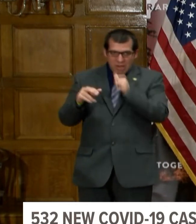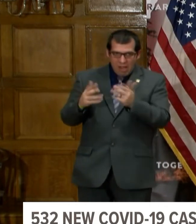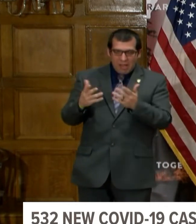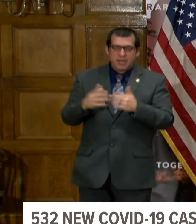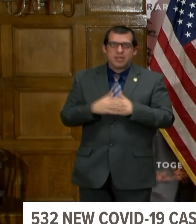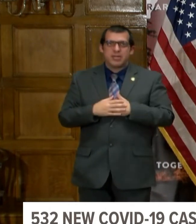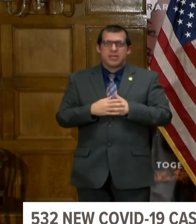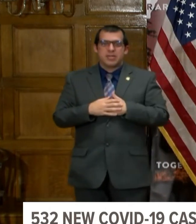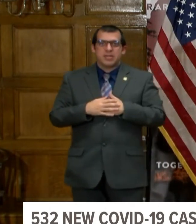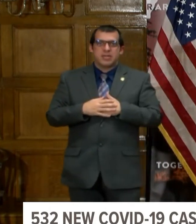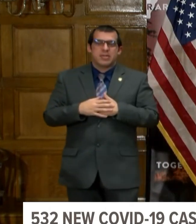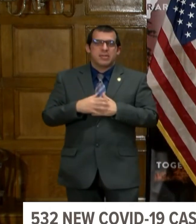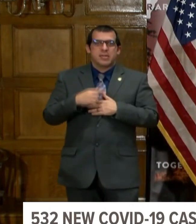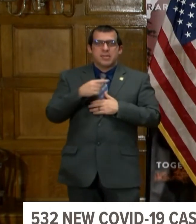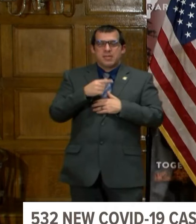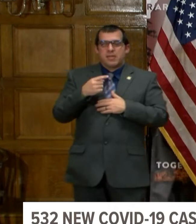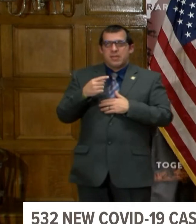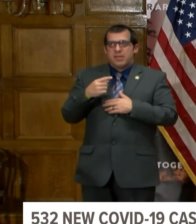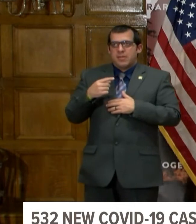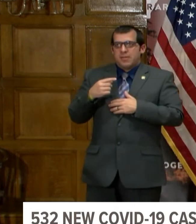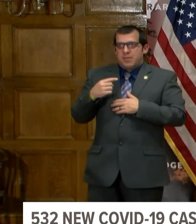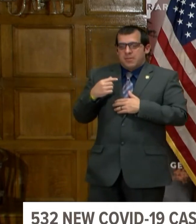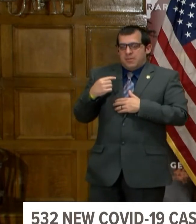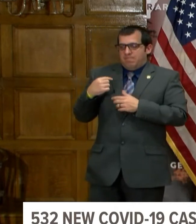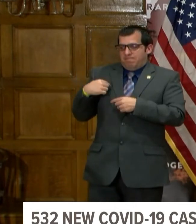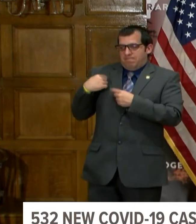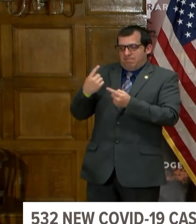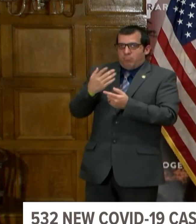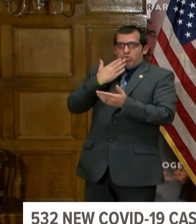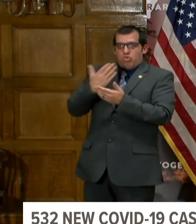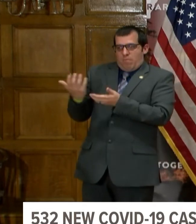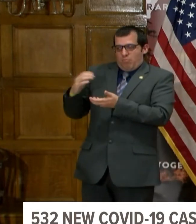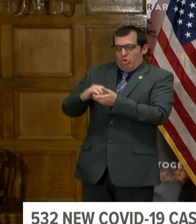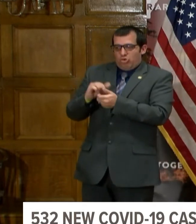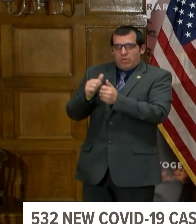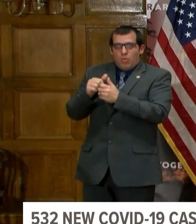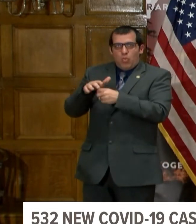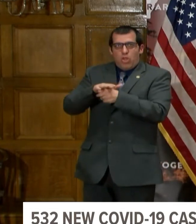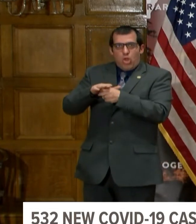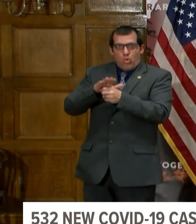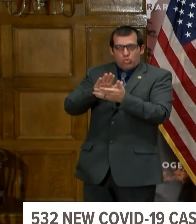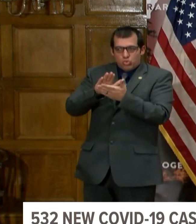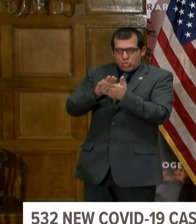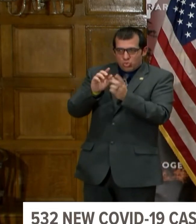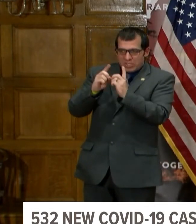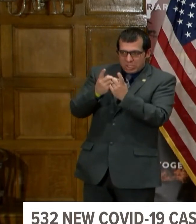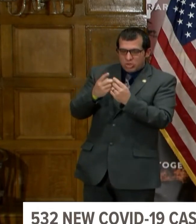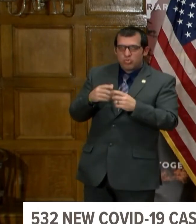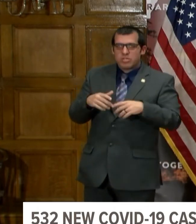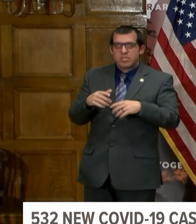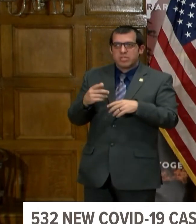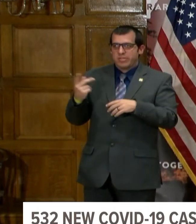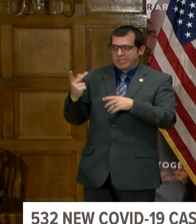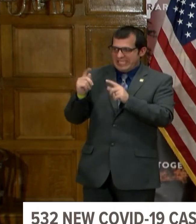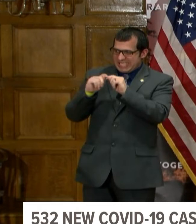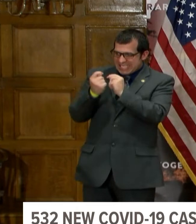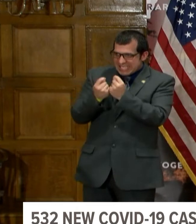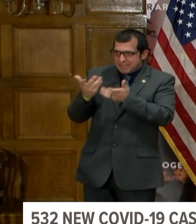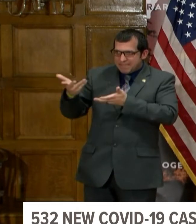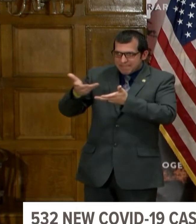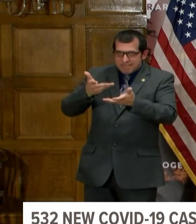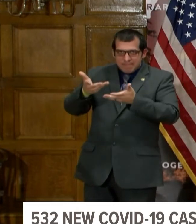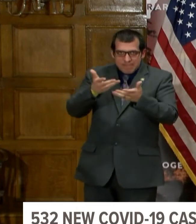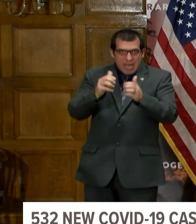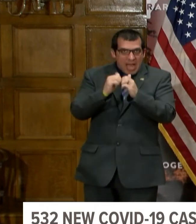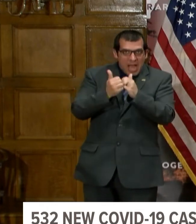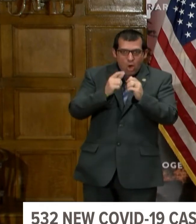It's been a very good partnership with the local school districts. It's been a good team effort as to how to respond when